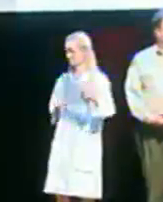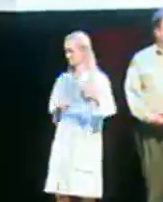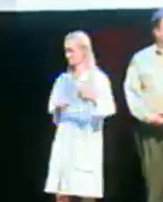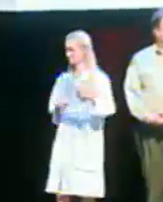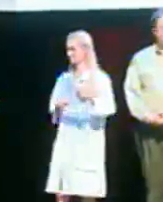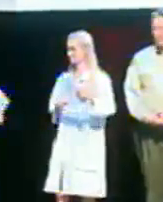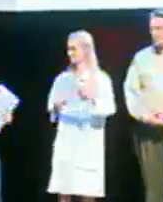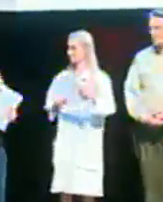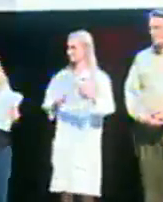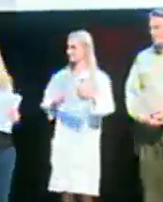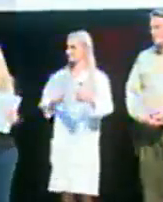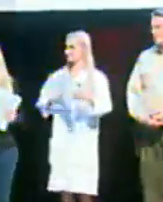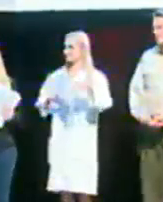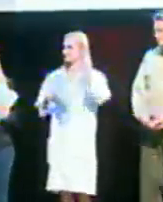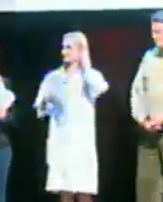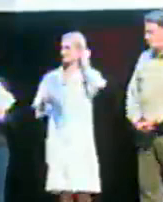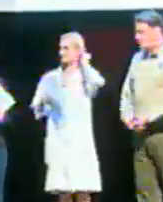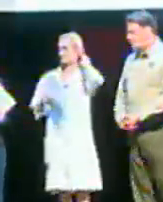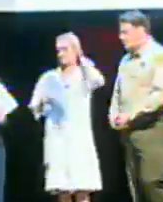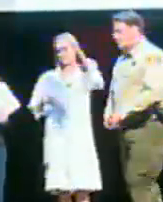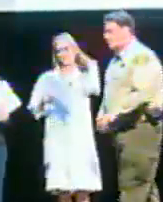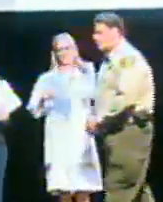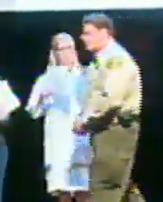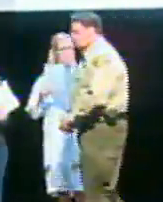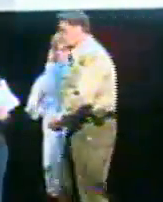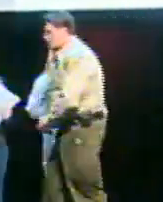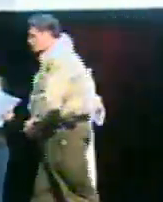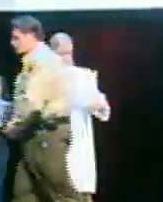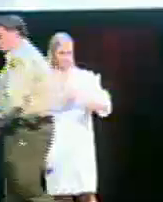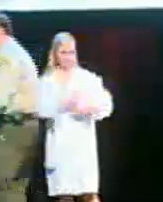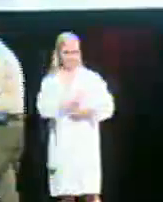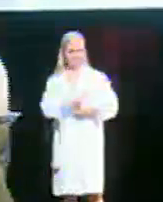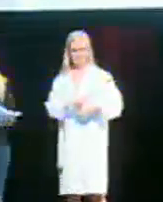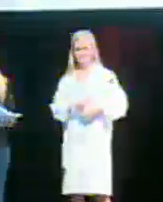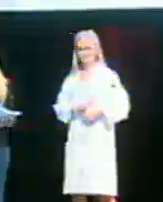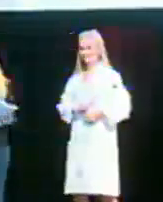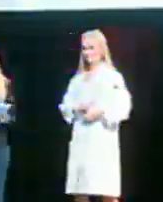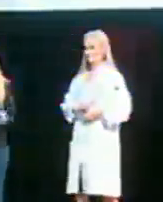the high-level chlorine? So who wants to go first?